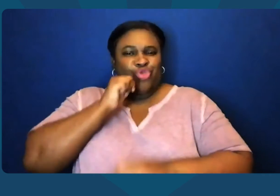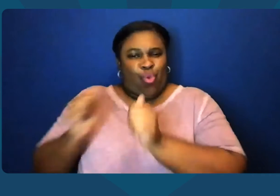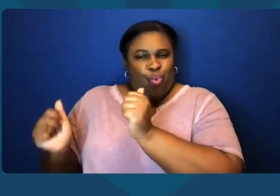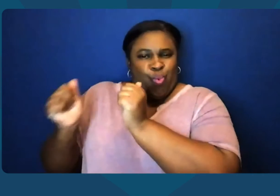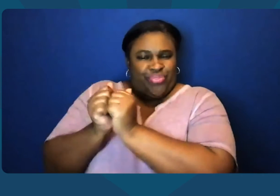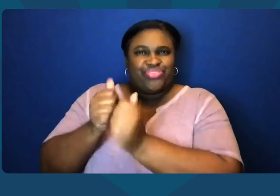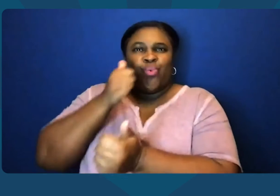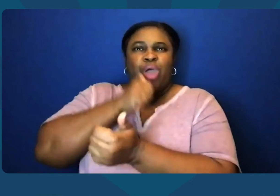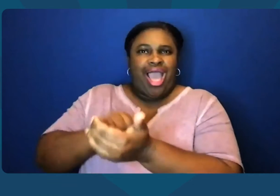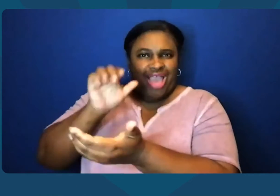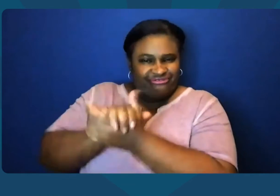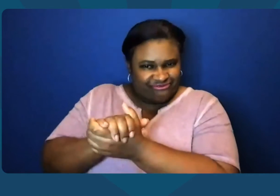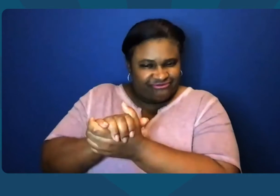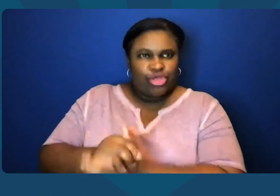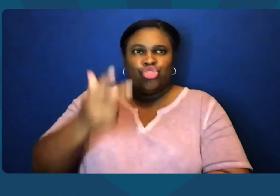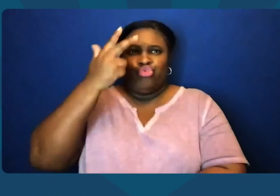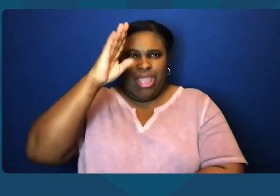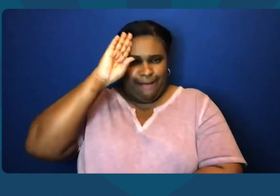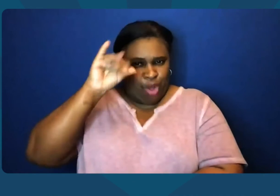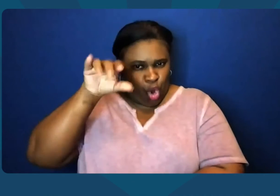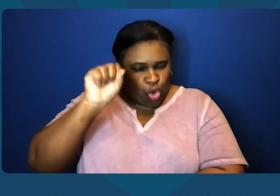wife and 3 boys.